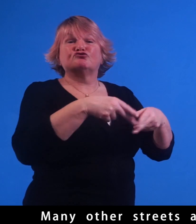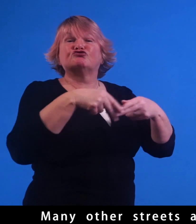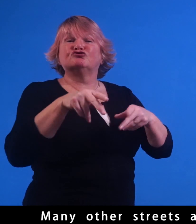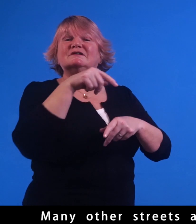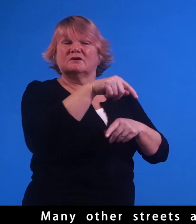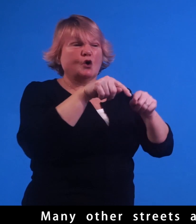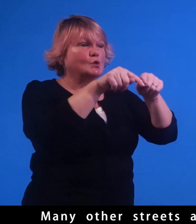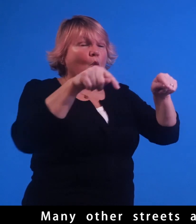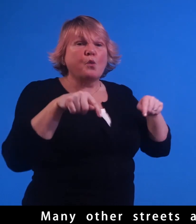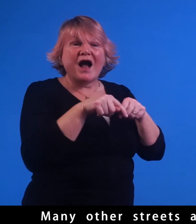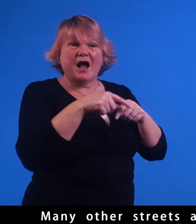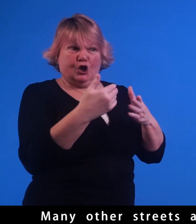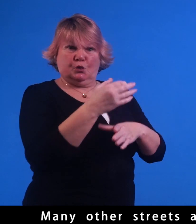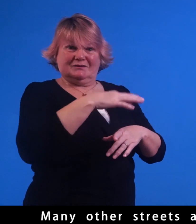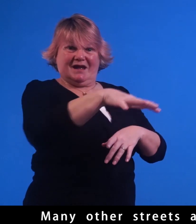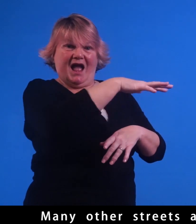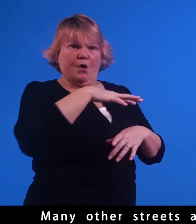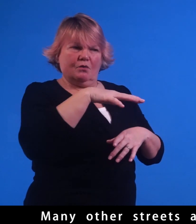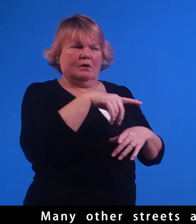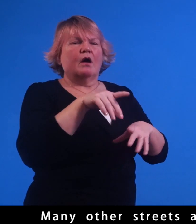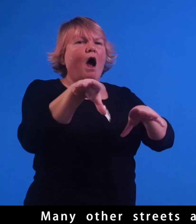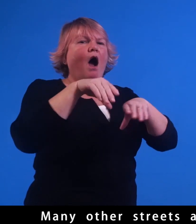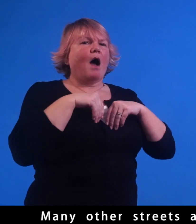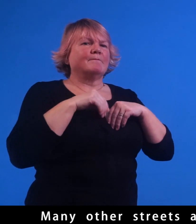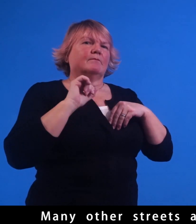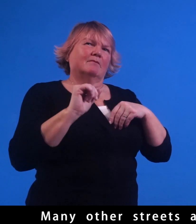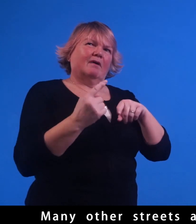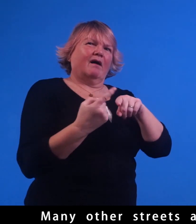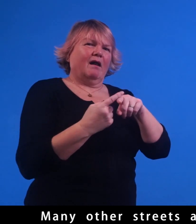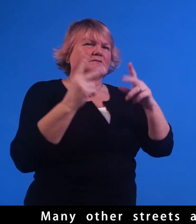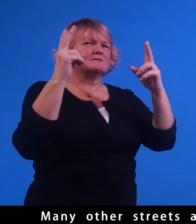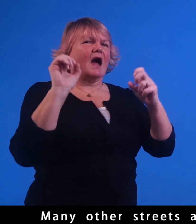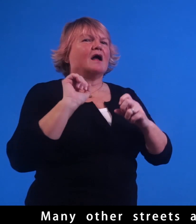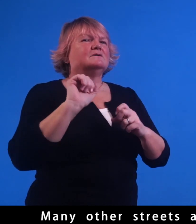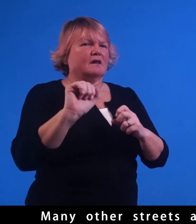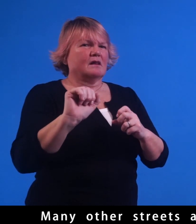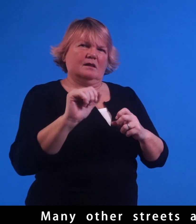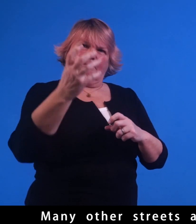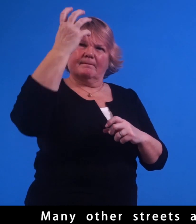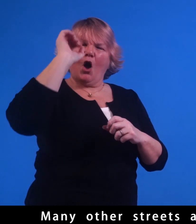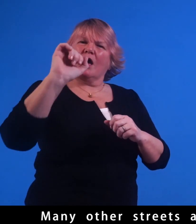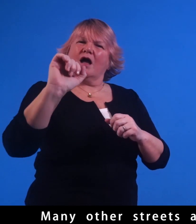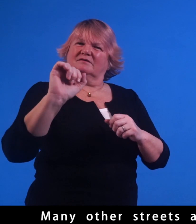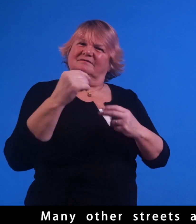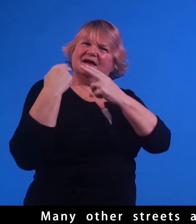Many other streets and squares in the new town adopted titles relevant to English monarchical